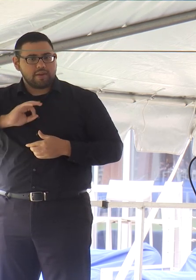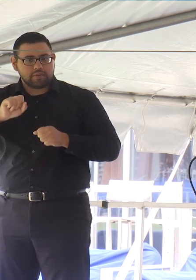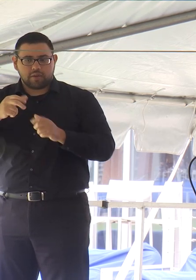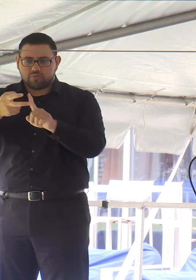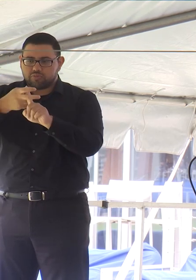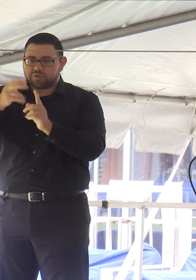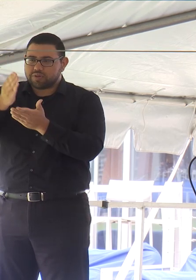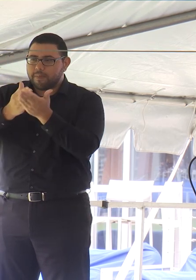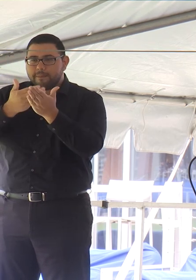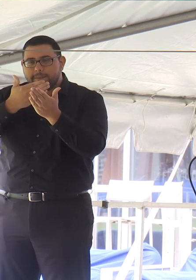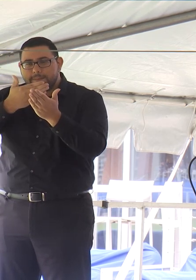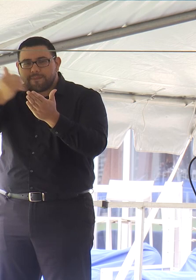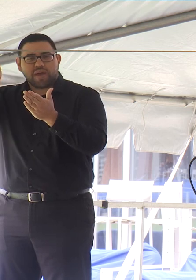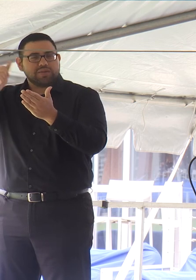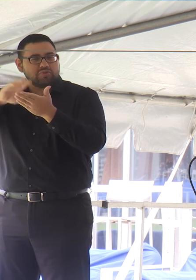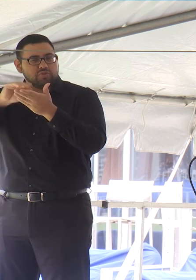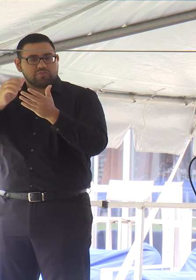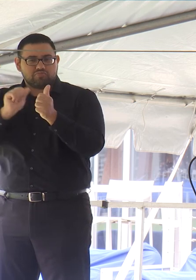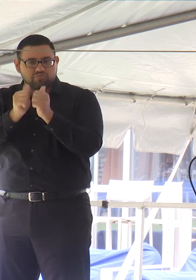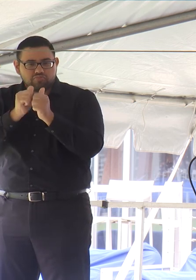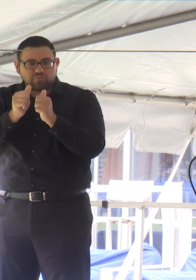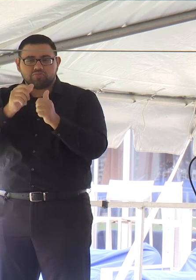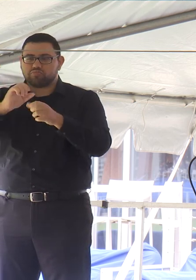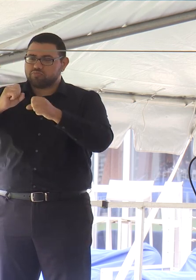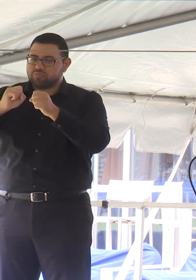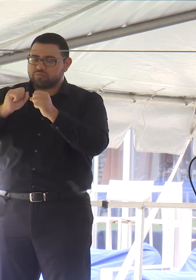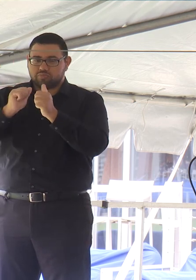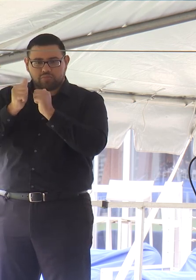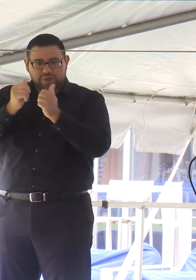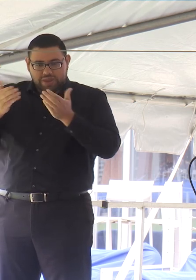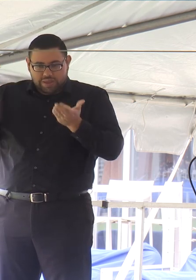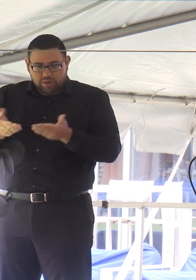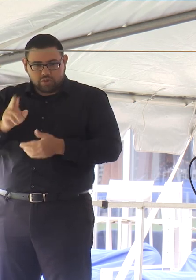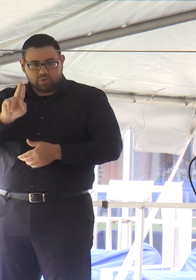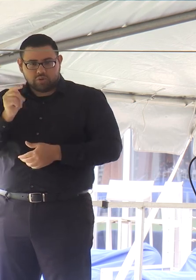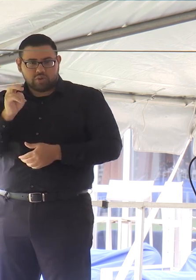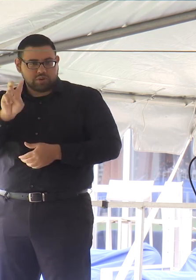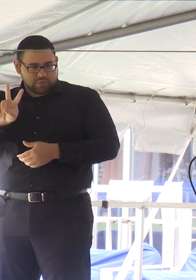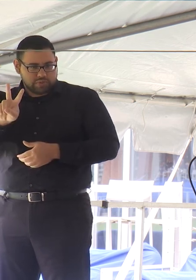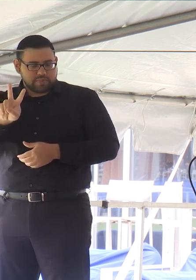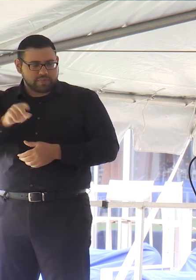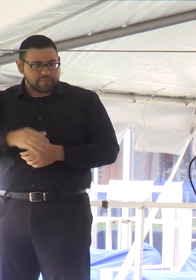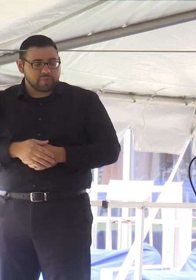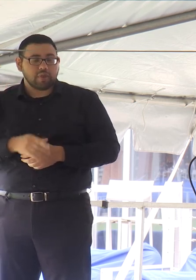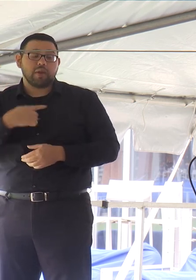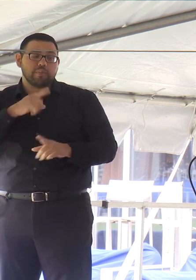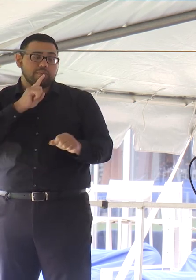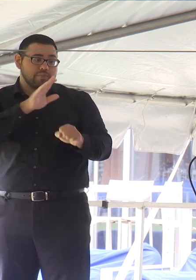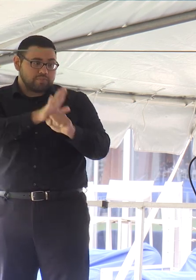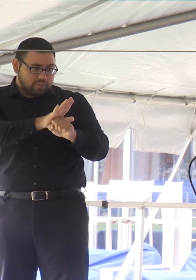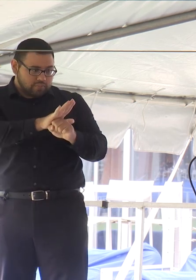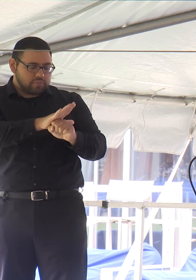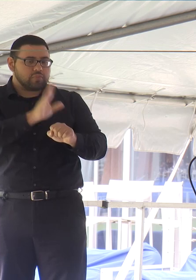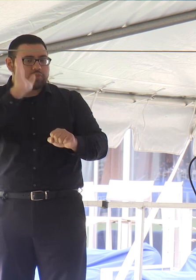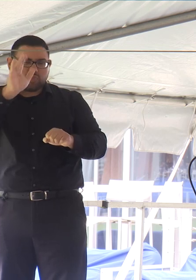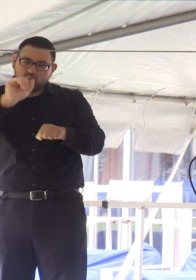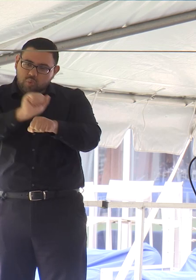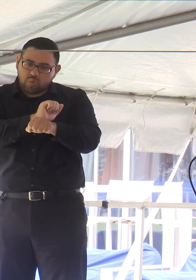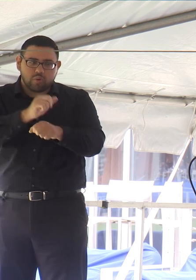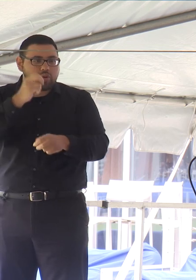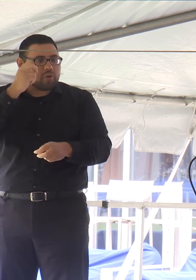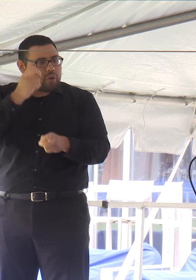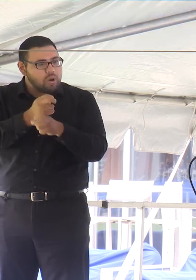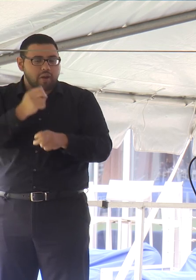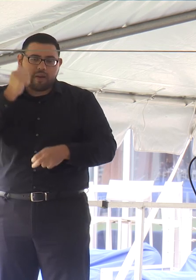recruit some of the best and brightest student athletes to compete right here at UTRGV. I can promise you this, we're going to work hard every